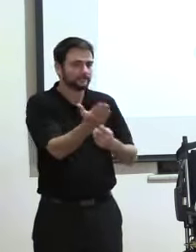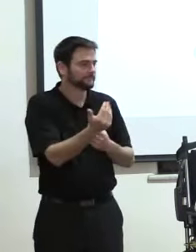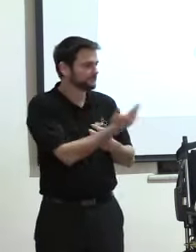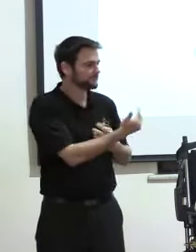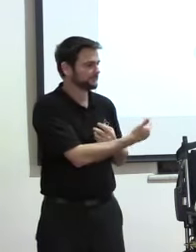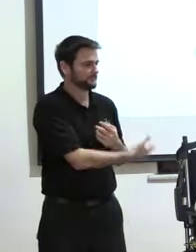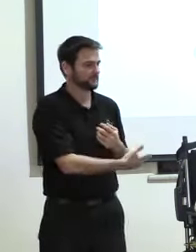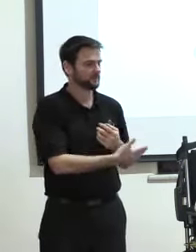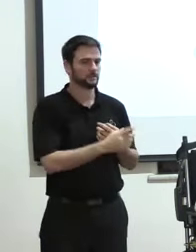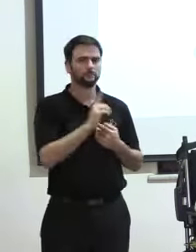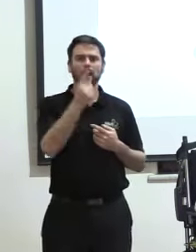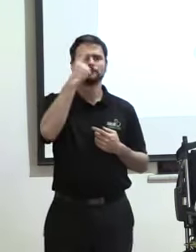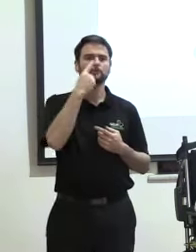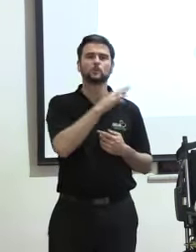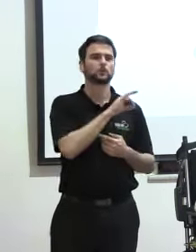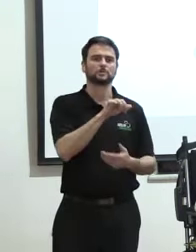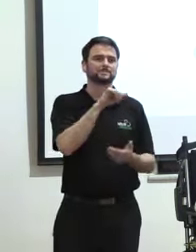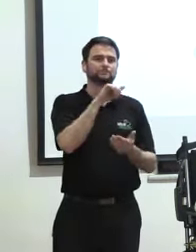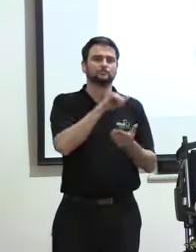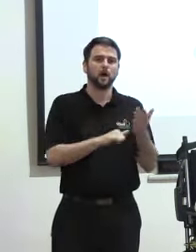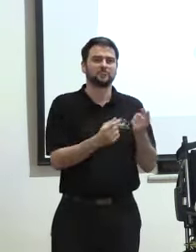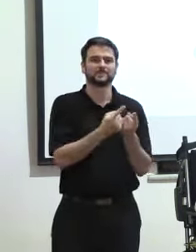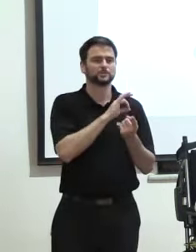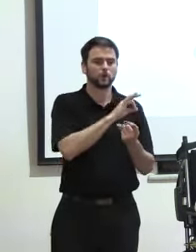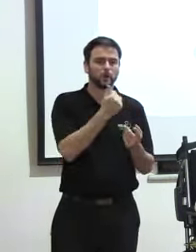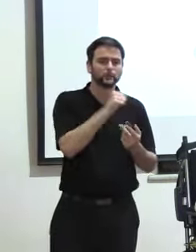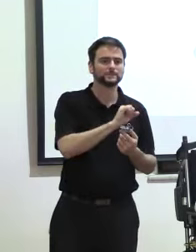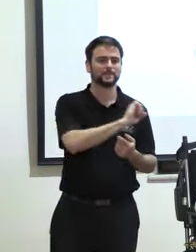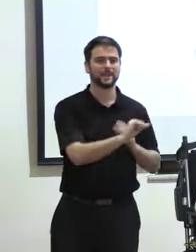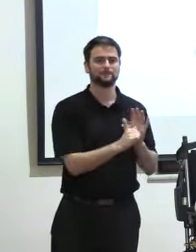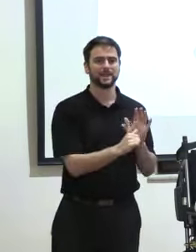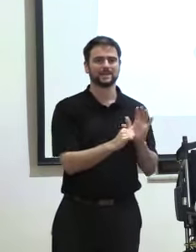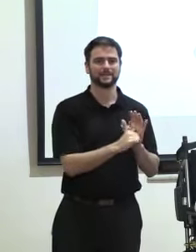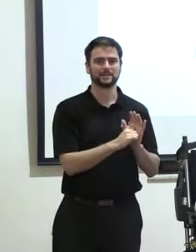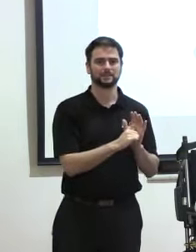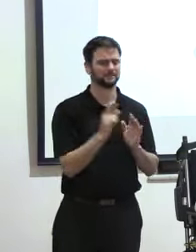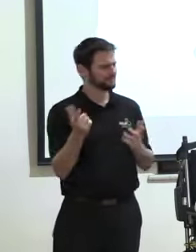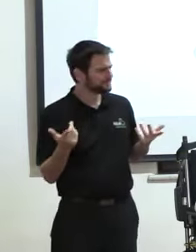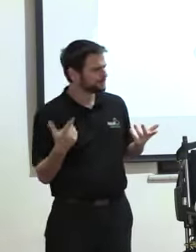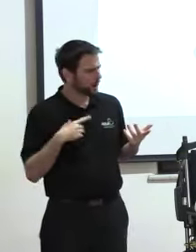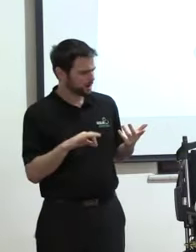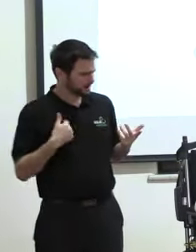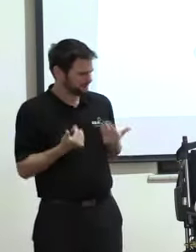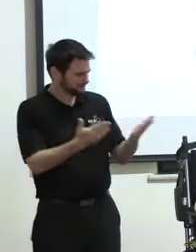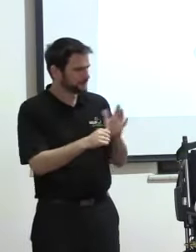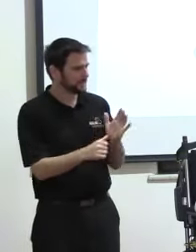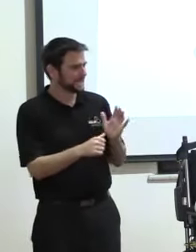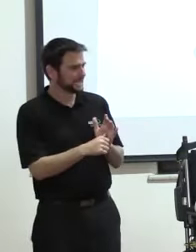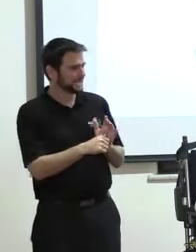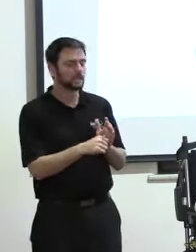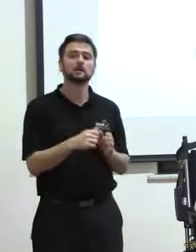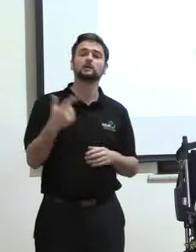saying, why is this? And that's because historically, people with disability and their family members have been told where to